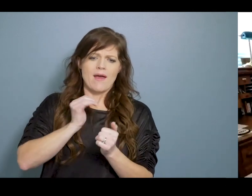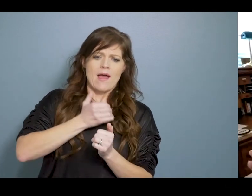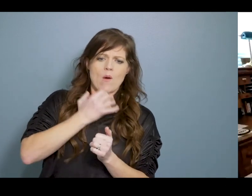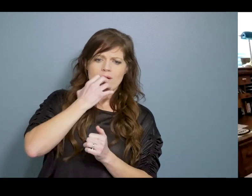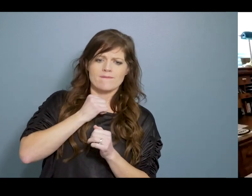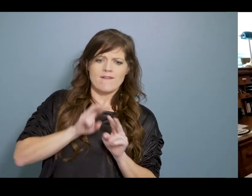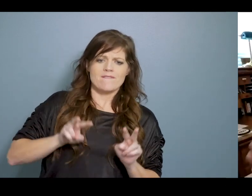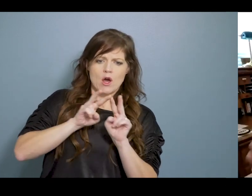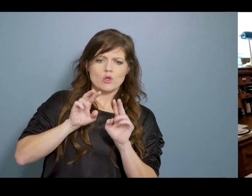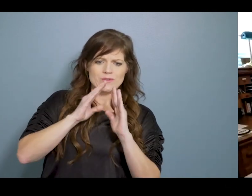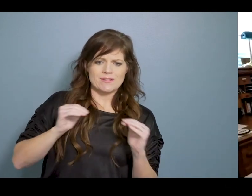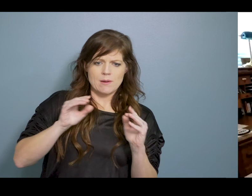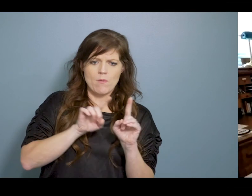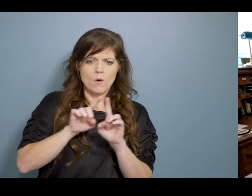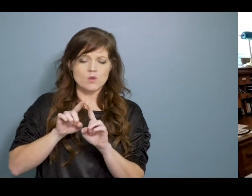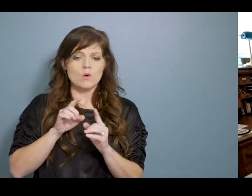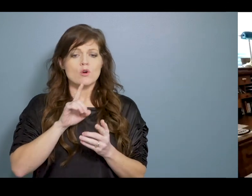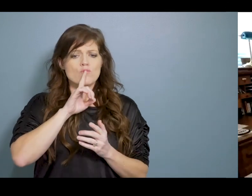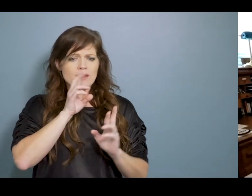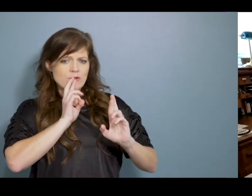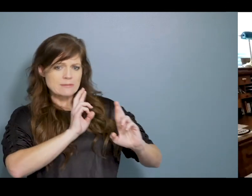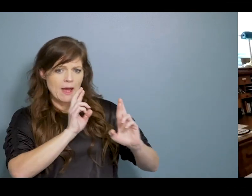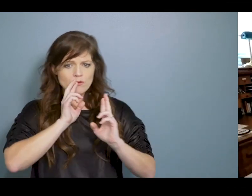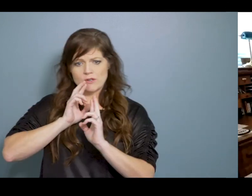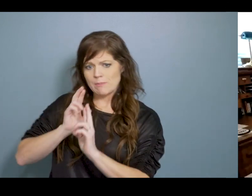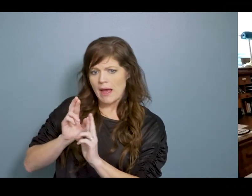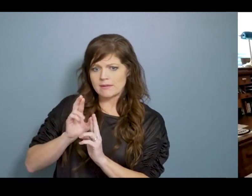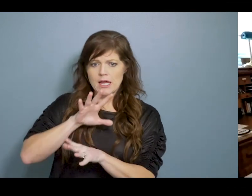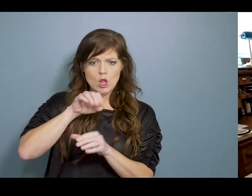a respectful, inclusive, civil community.